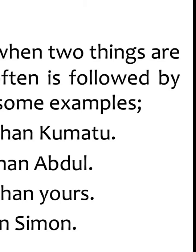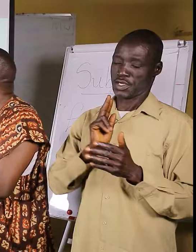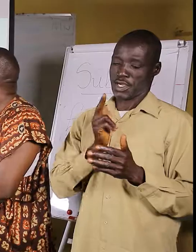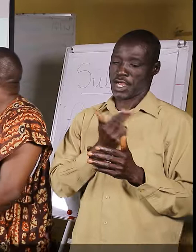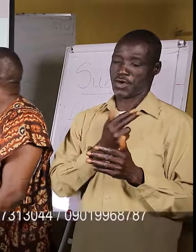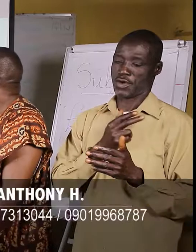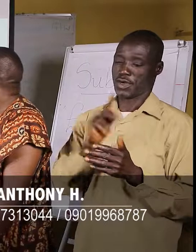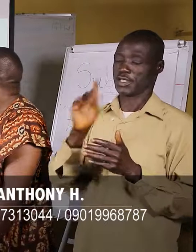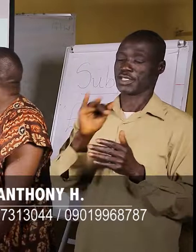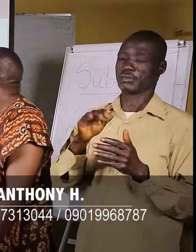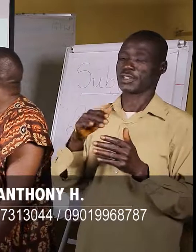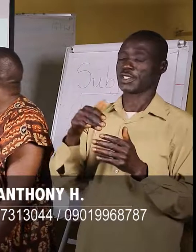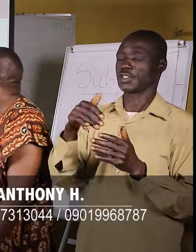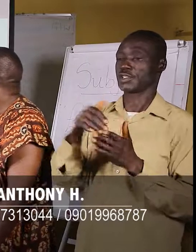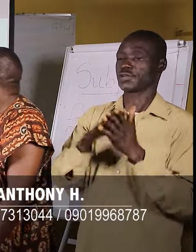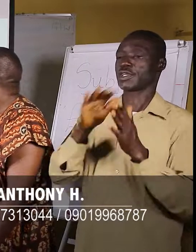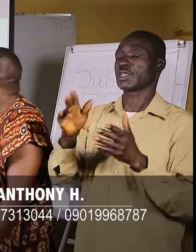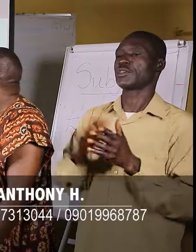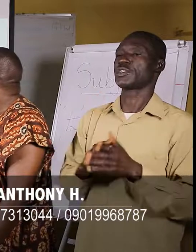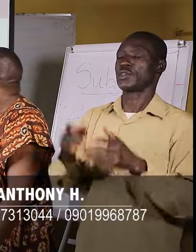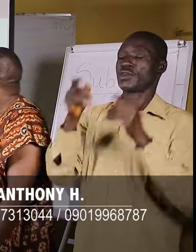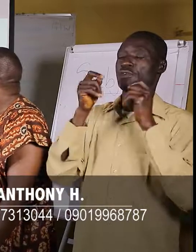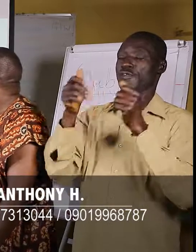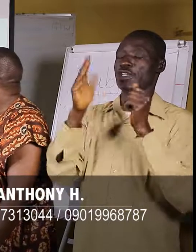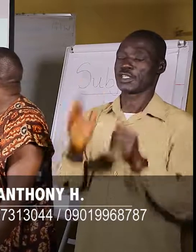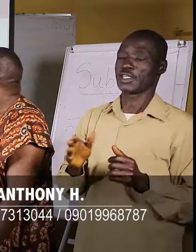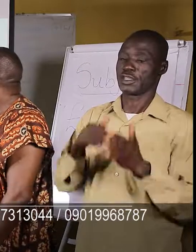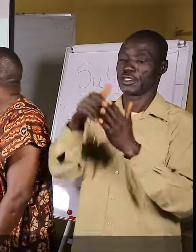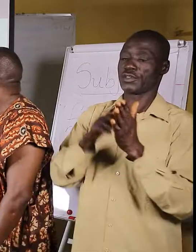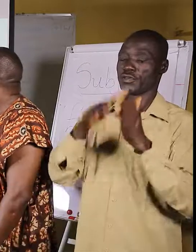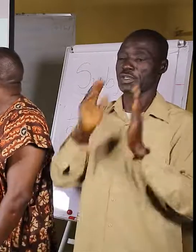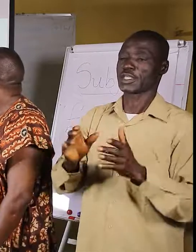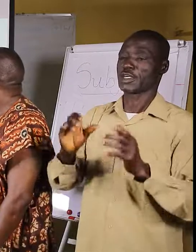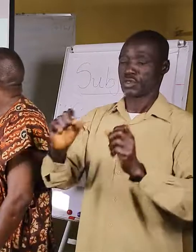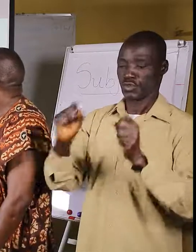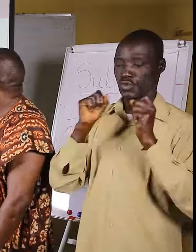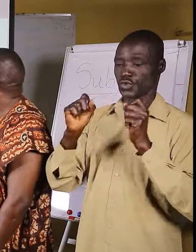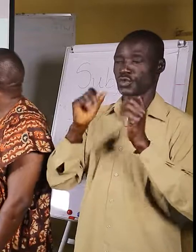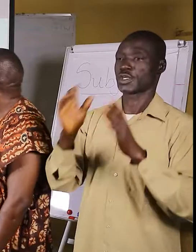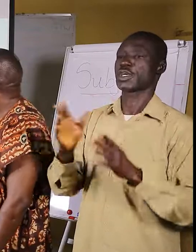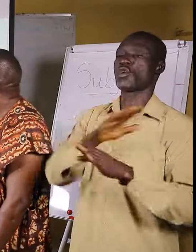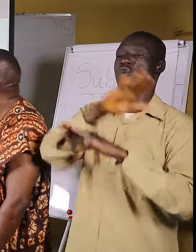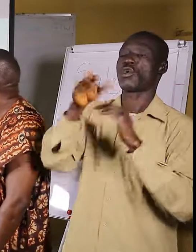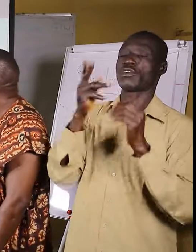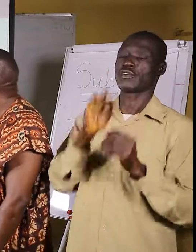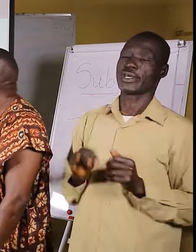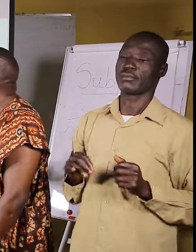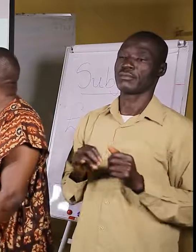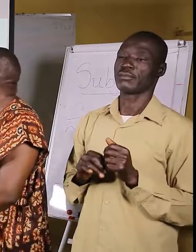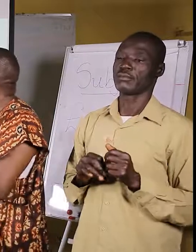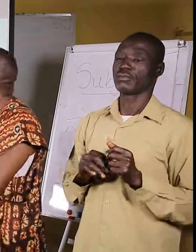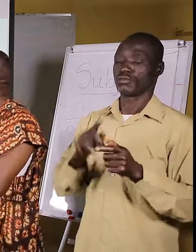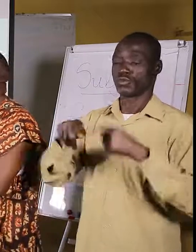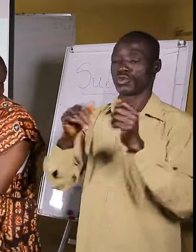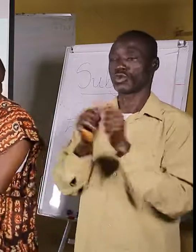yours. So richer, faster, weaker, stronger, all of them accompanied by the word than.